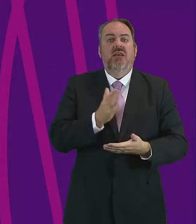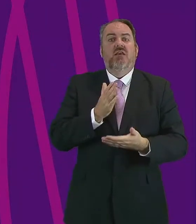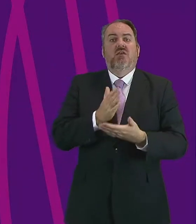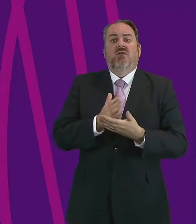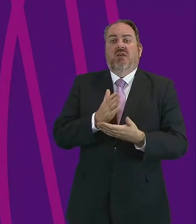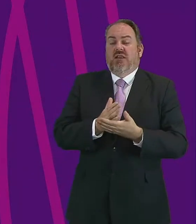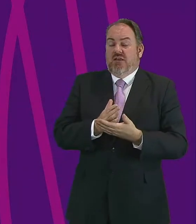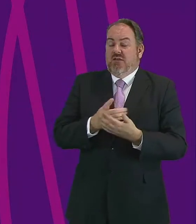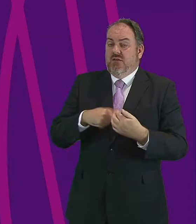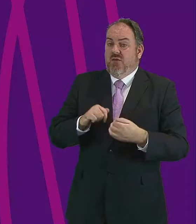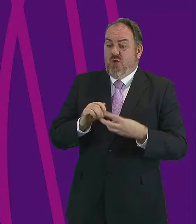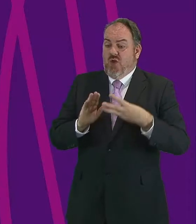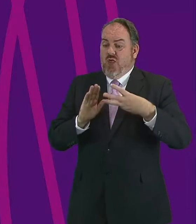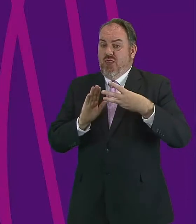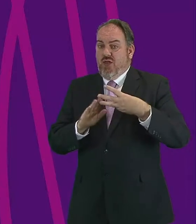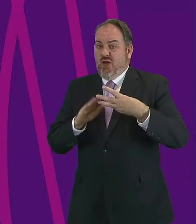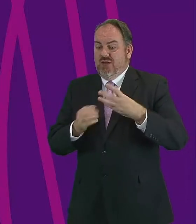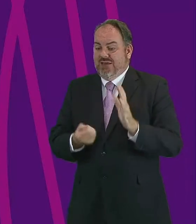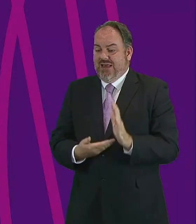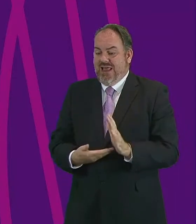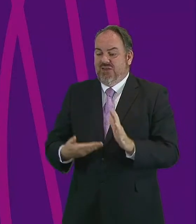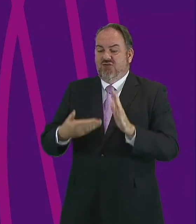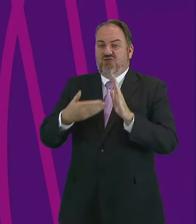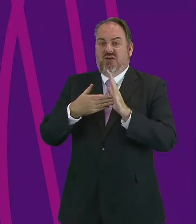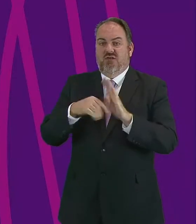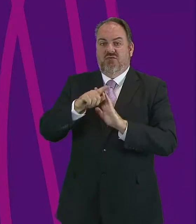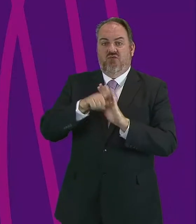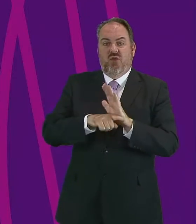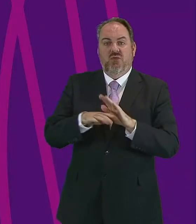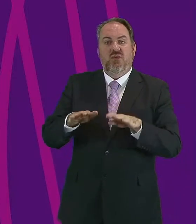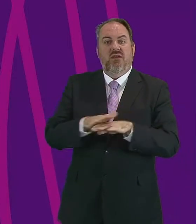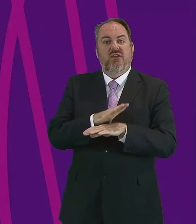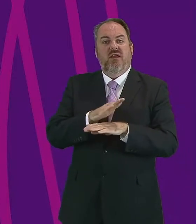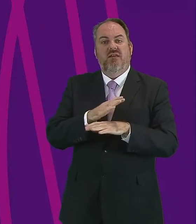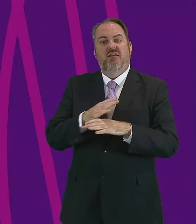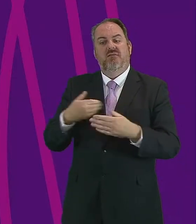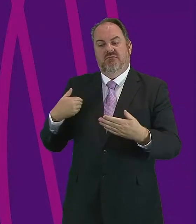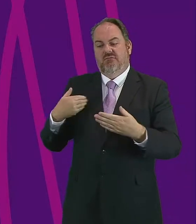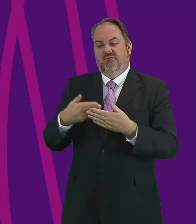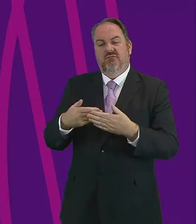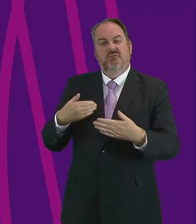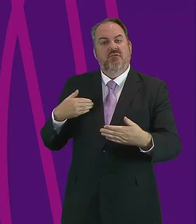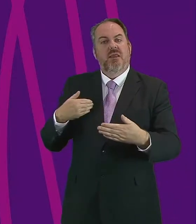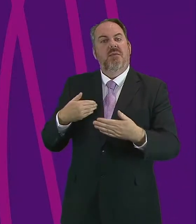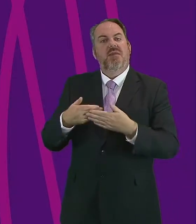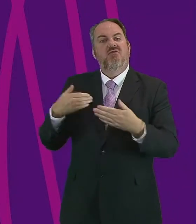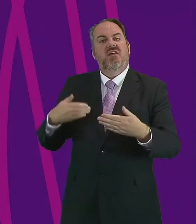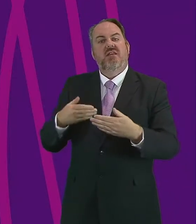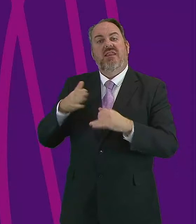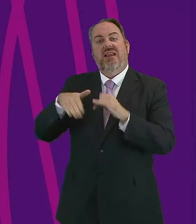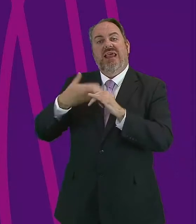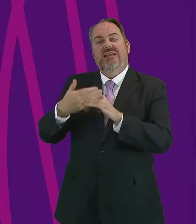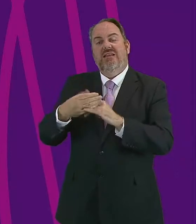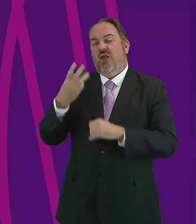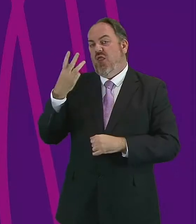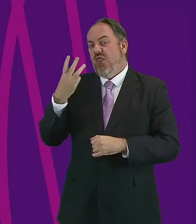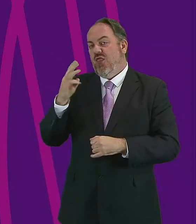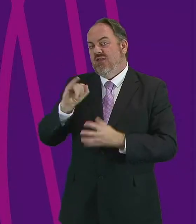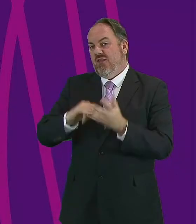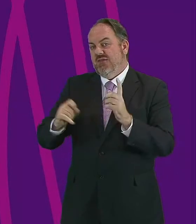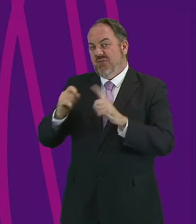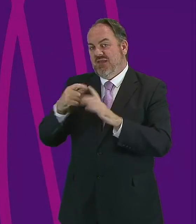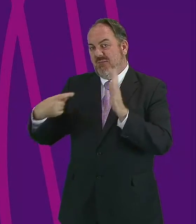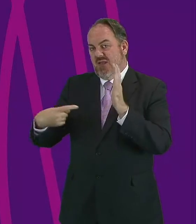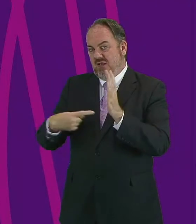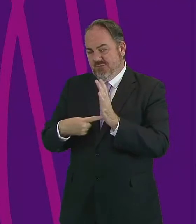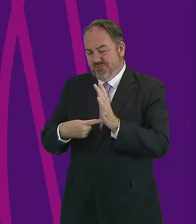on the provisions in both Scottish Acts and the UK Act, which covers a reporting period which ended on the 30th of September. In addition to the